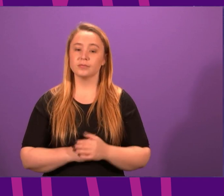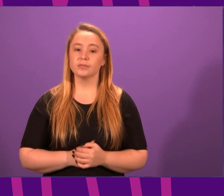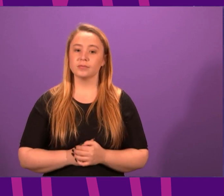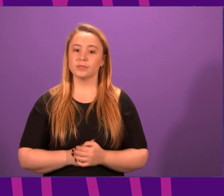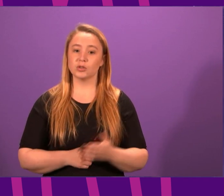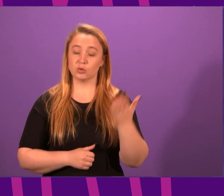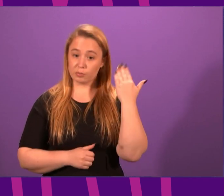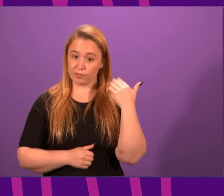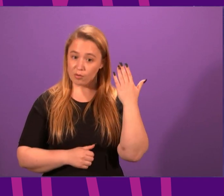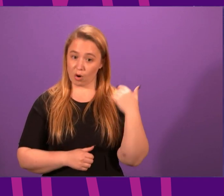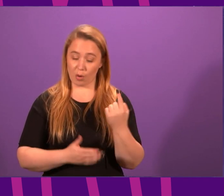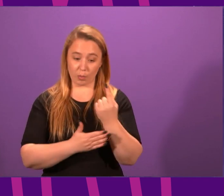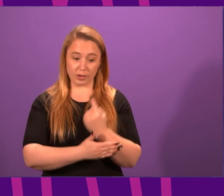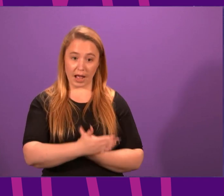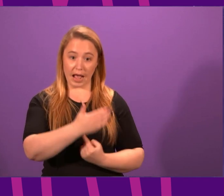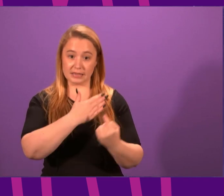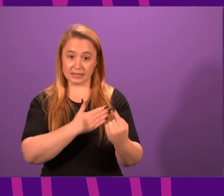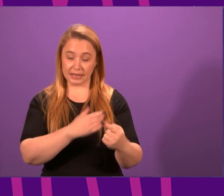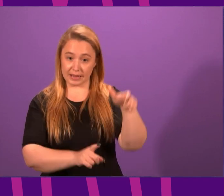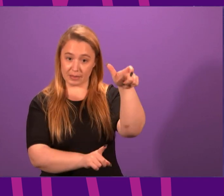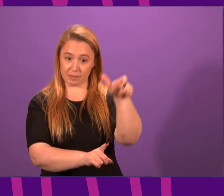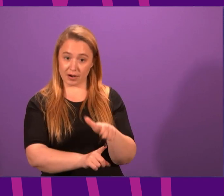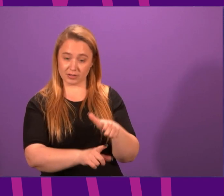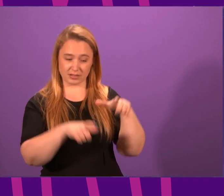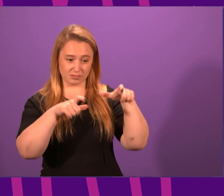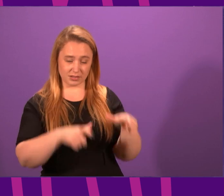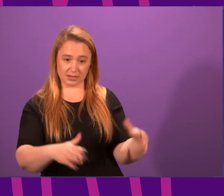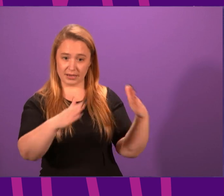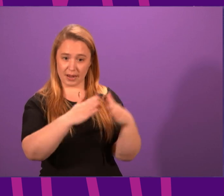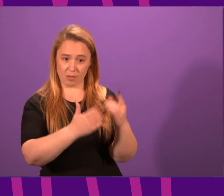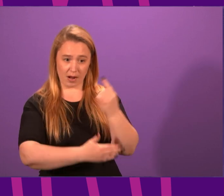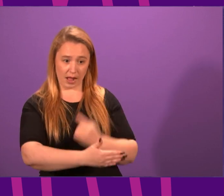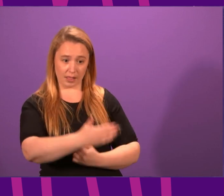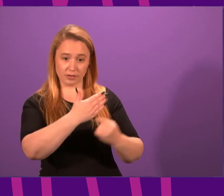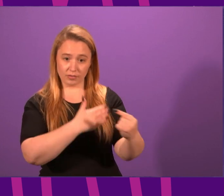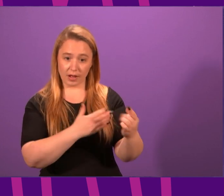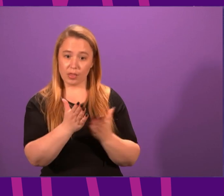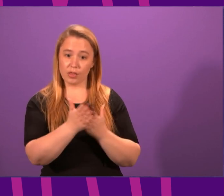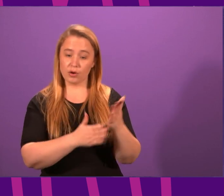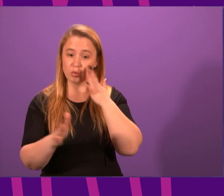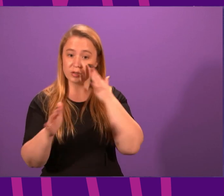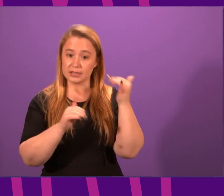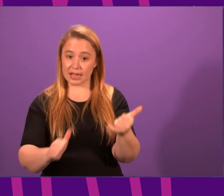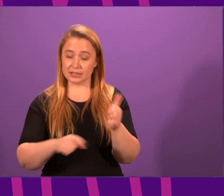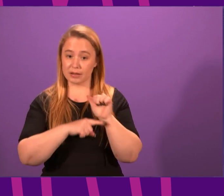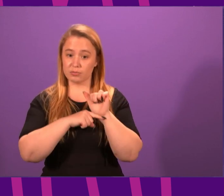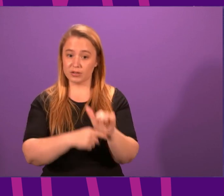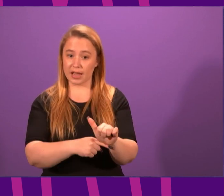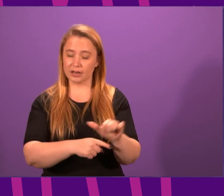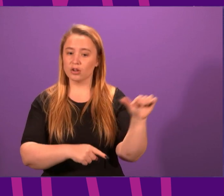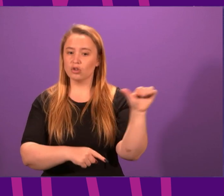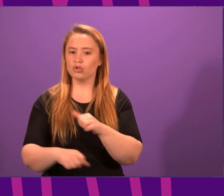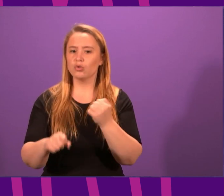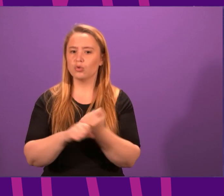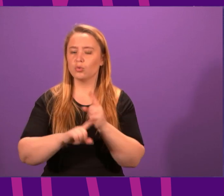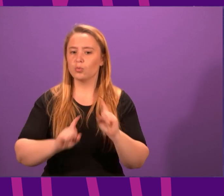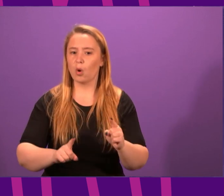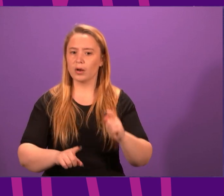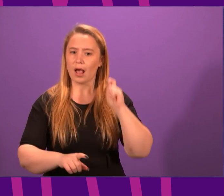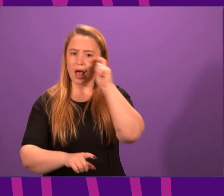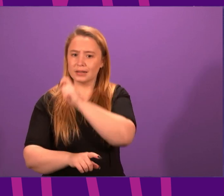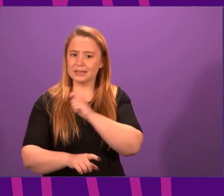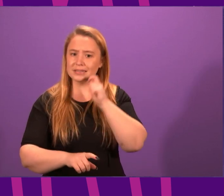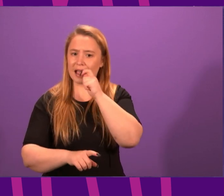isolating those contacts identified through Test and Protect, we should actually be looking at testing those people